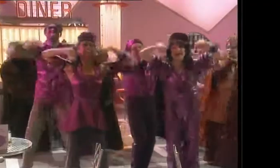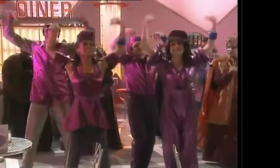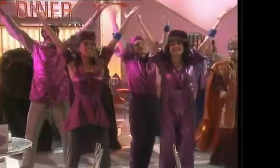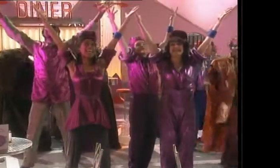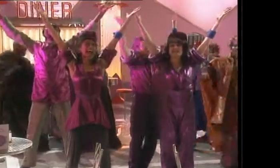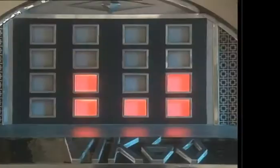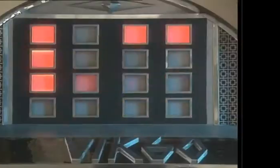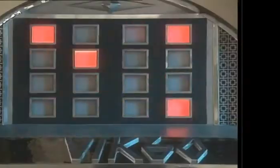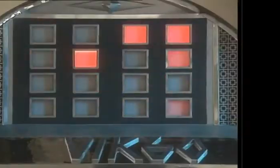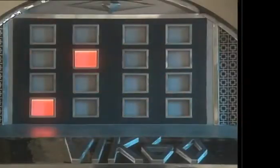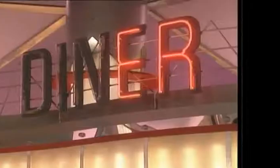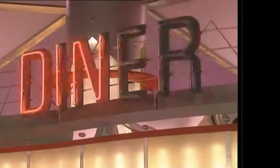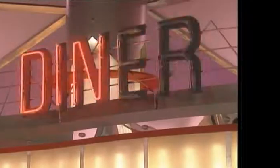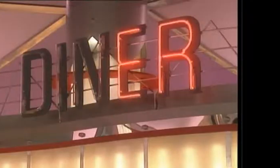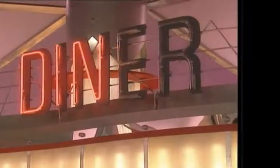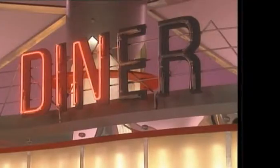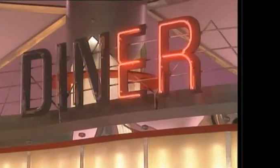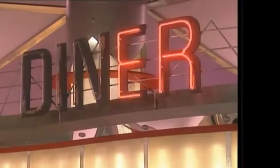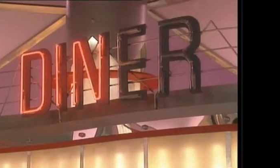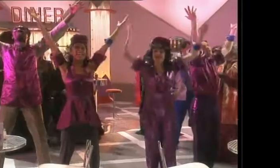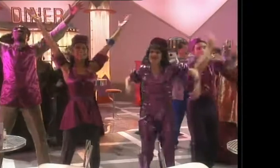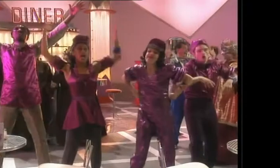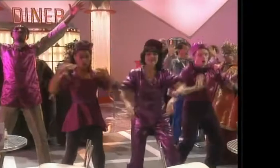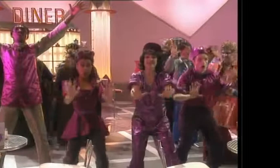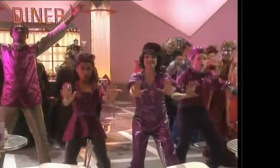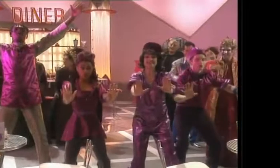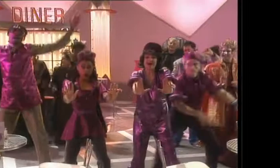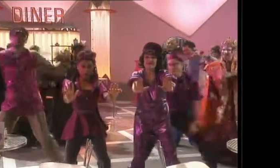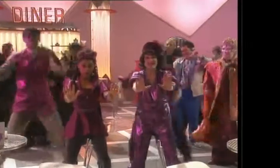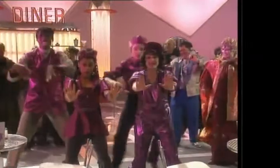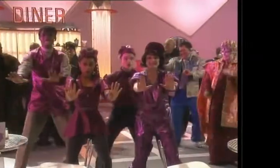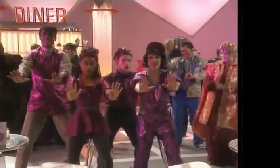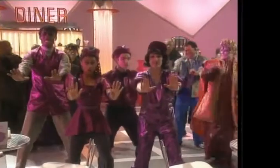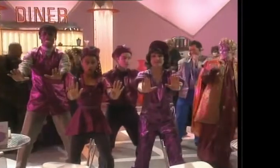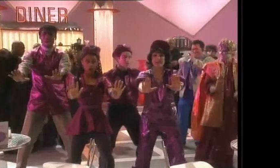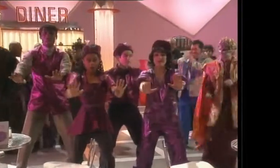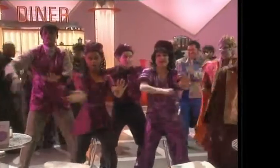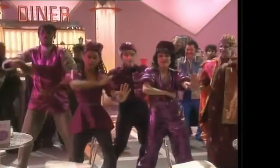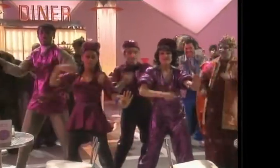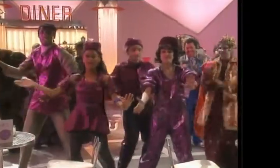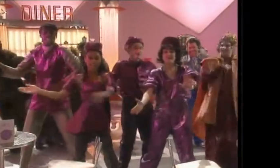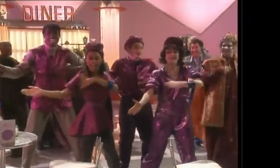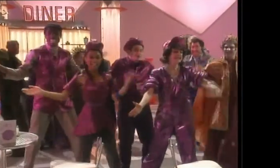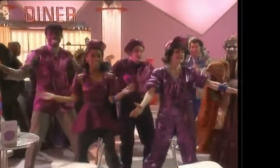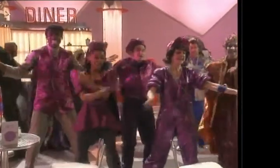infinity. No stopping infinity. No stopping, there's no stopping infinity.